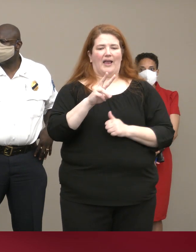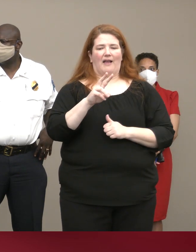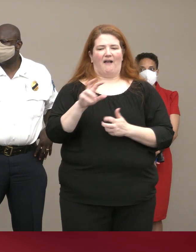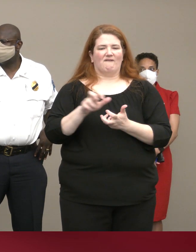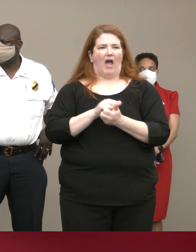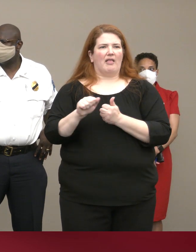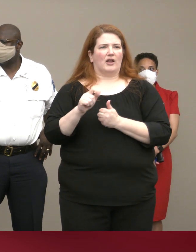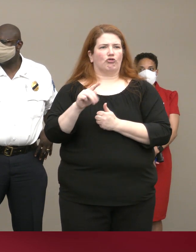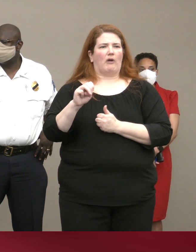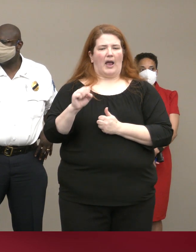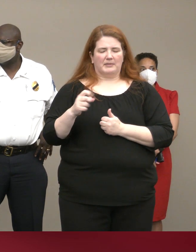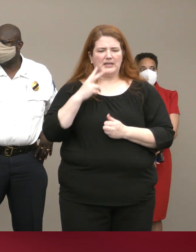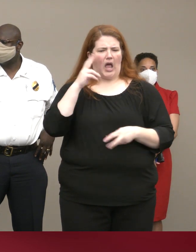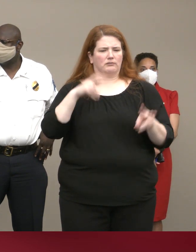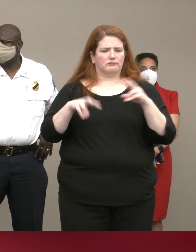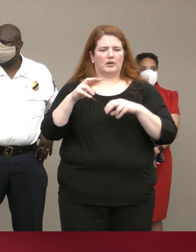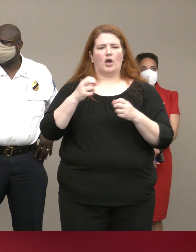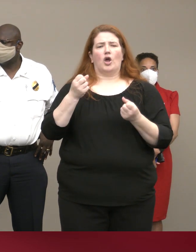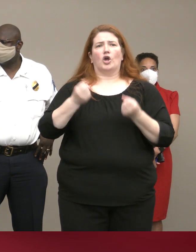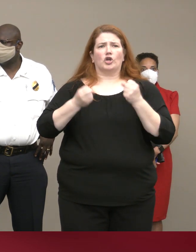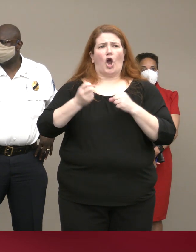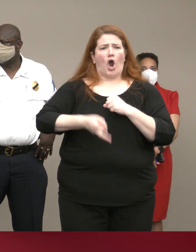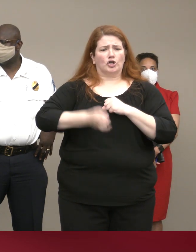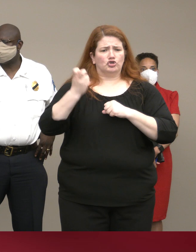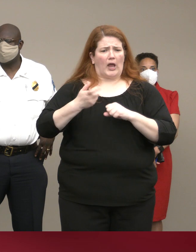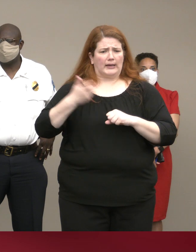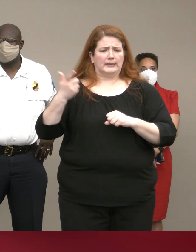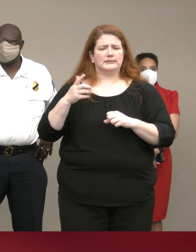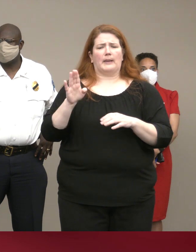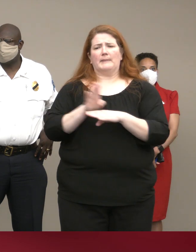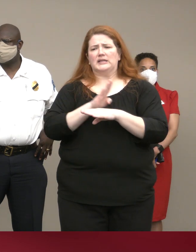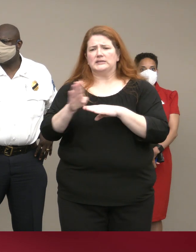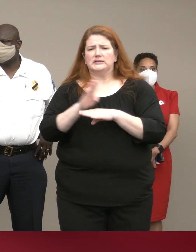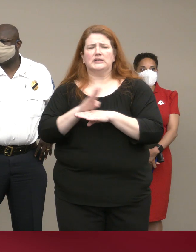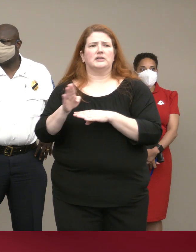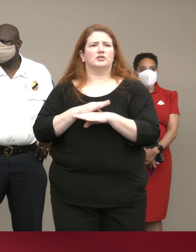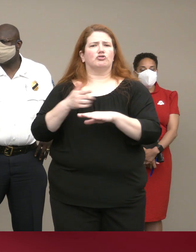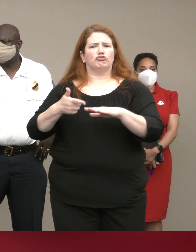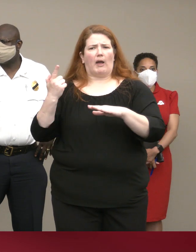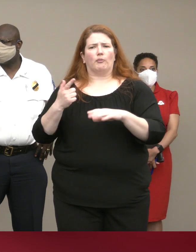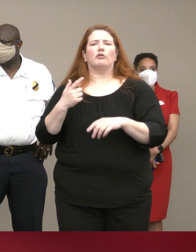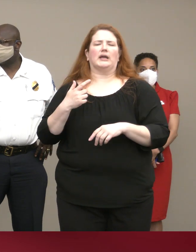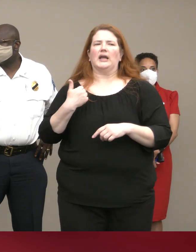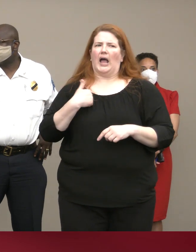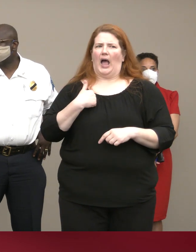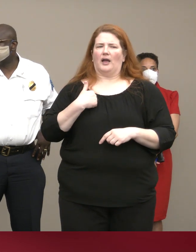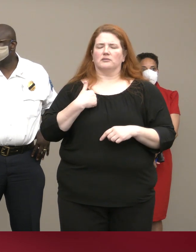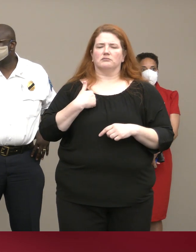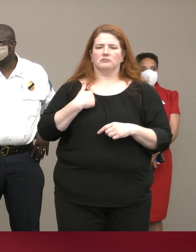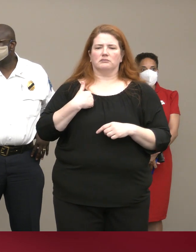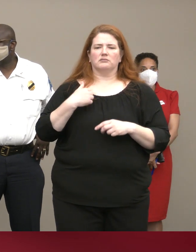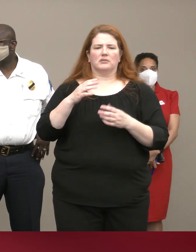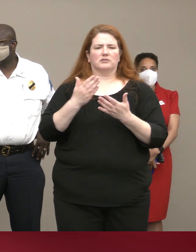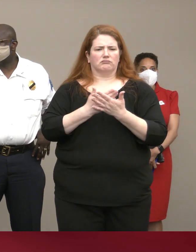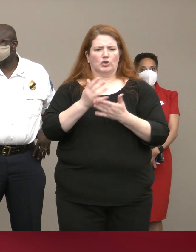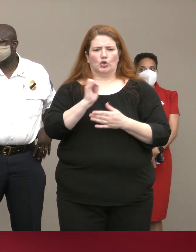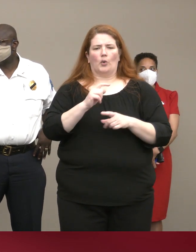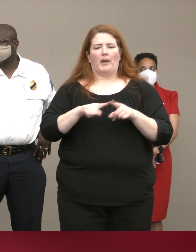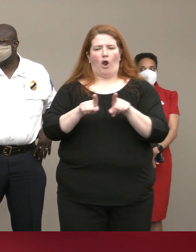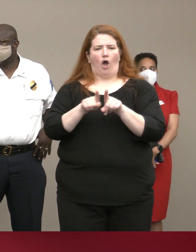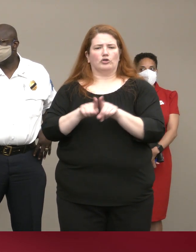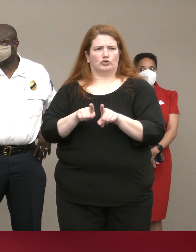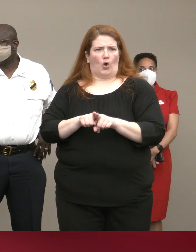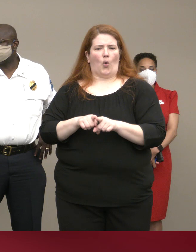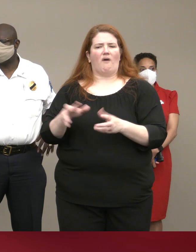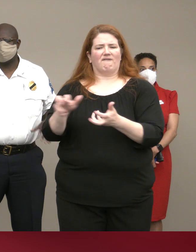normal circumstances, the carjackings, the business robberies, and so forth. But the violence that occurs in the protests falls on my area.